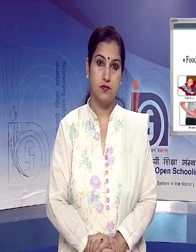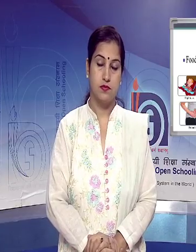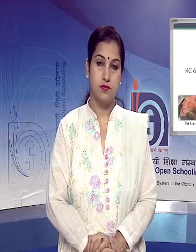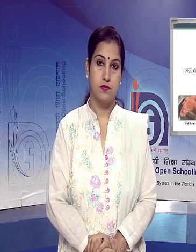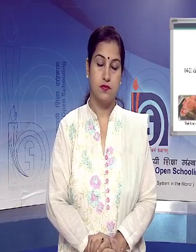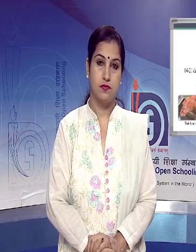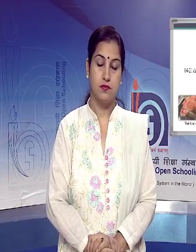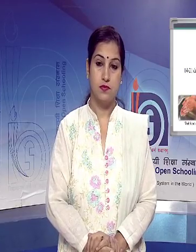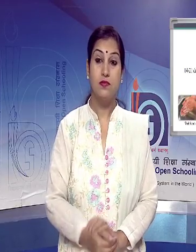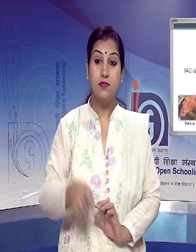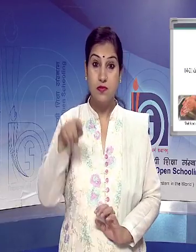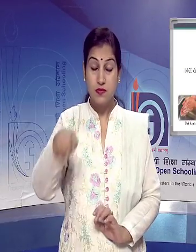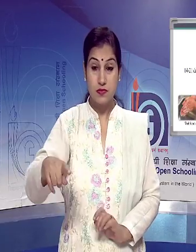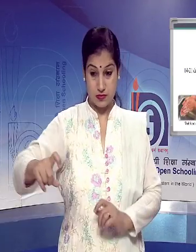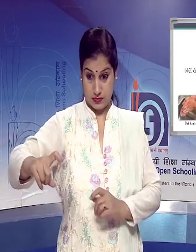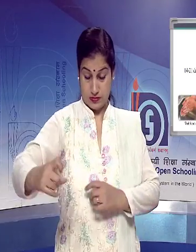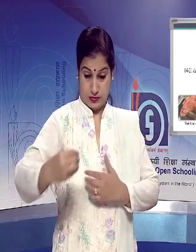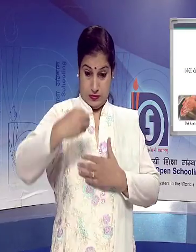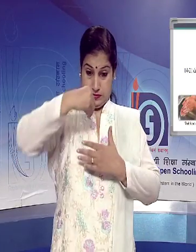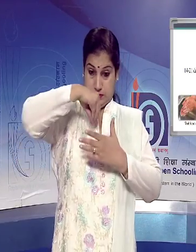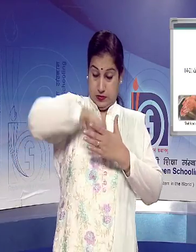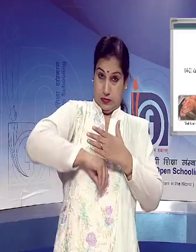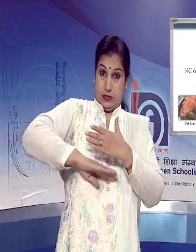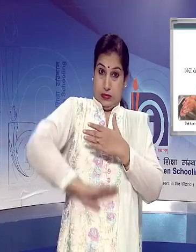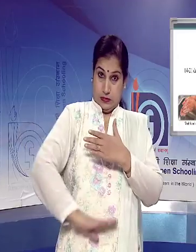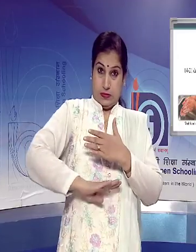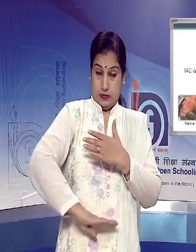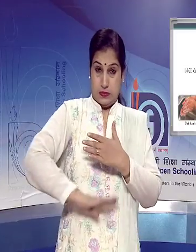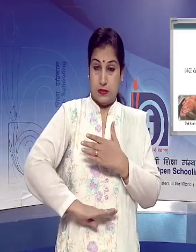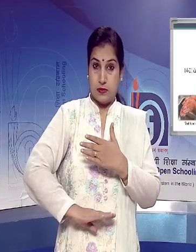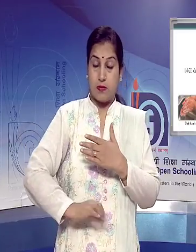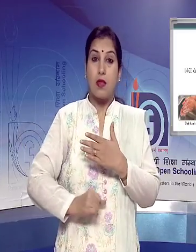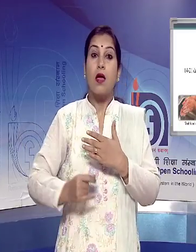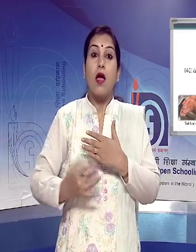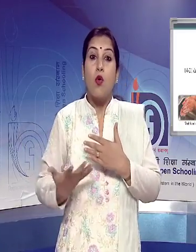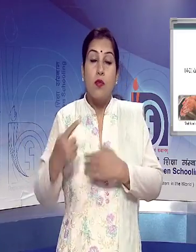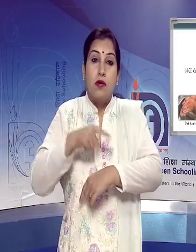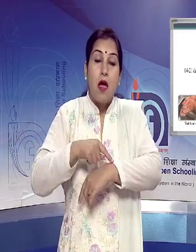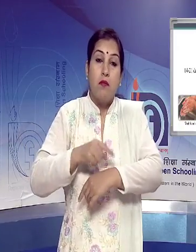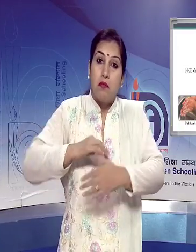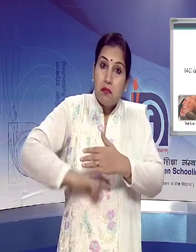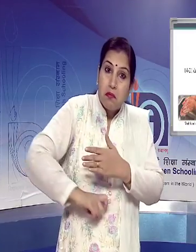The incubation period for typhoid is 14 to 21 days.